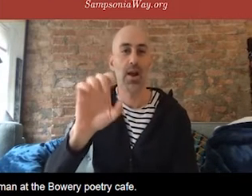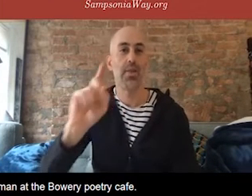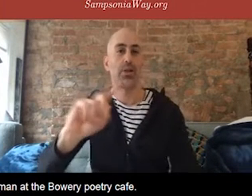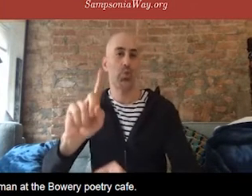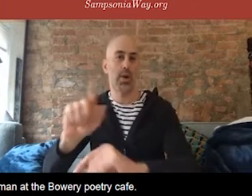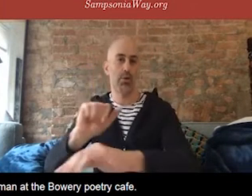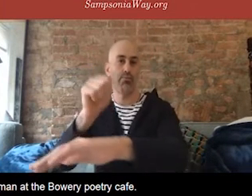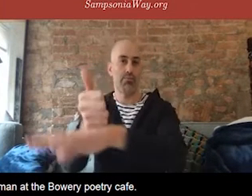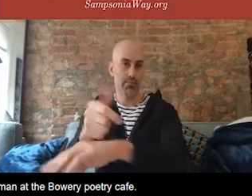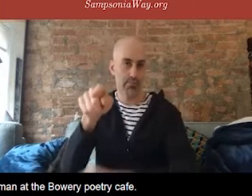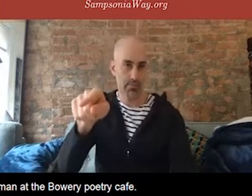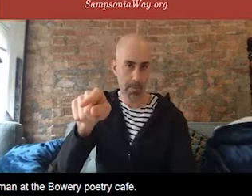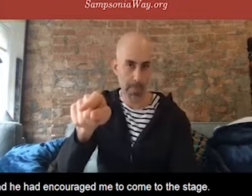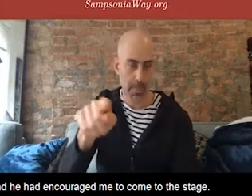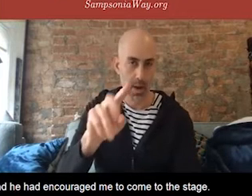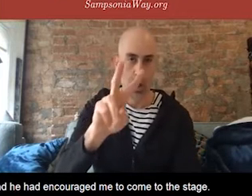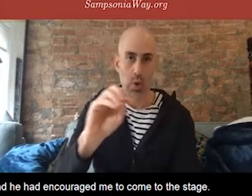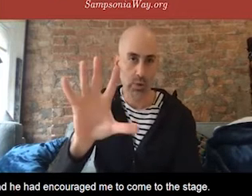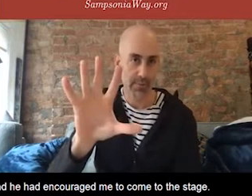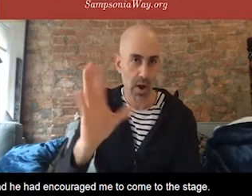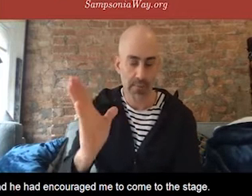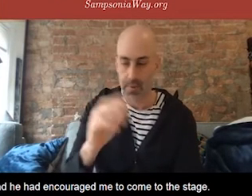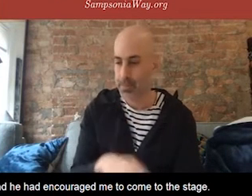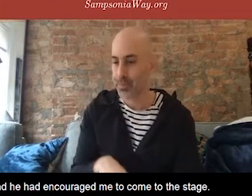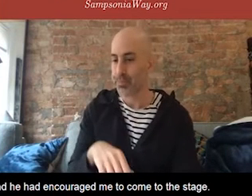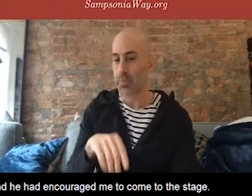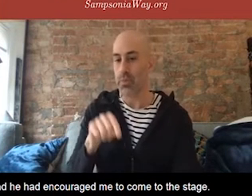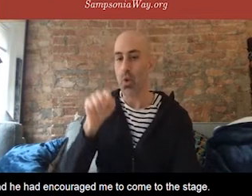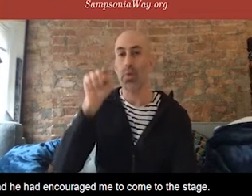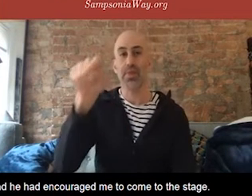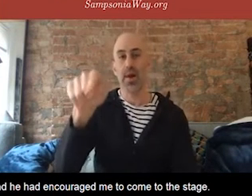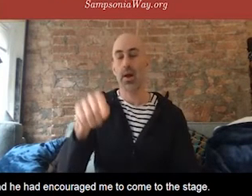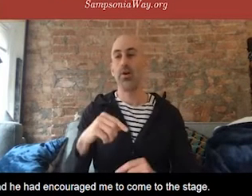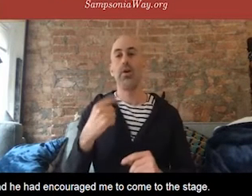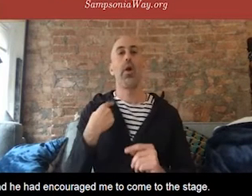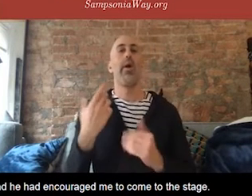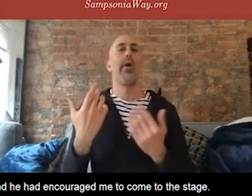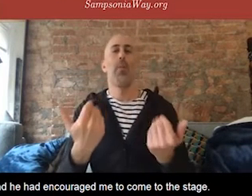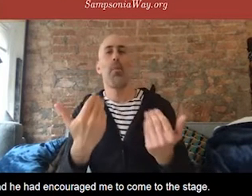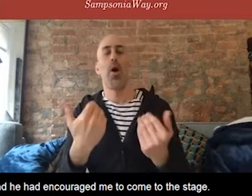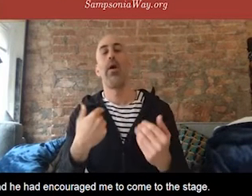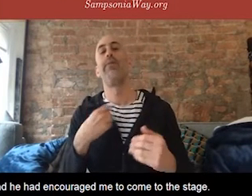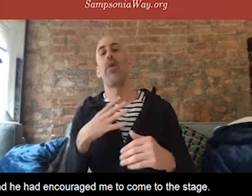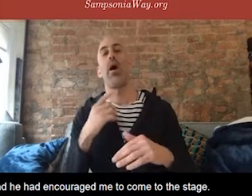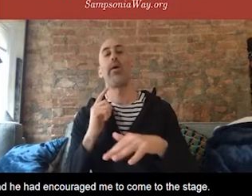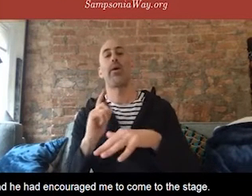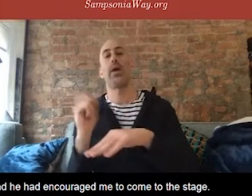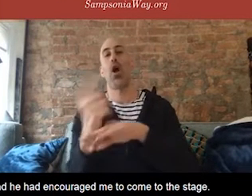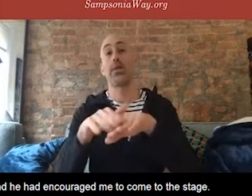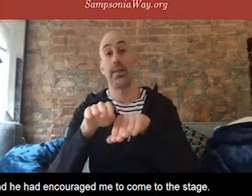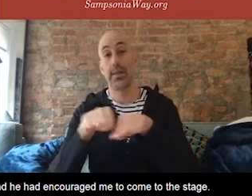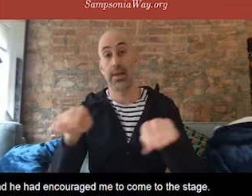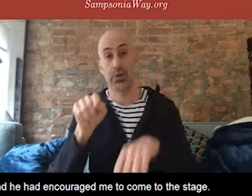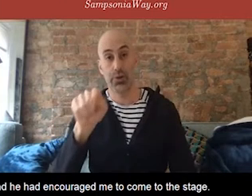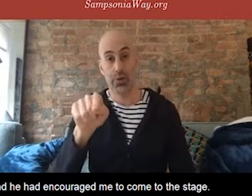the Bowery Poetry Cafe. And he had helped found it there back in 2005. And